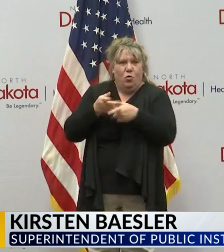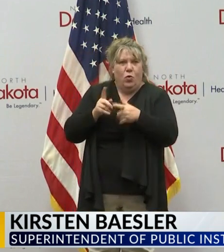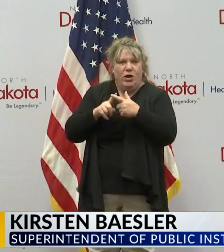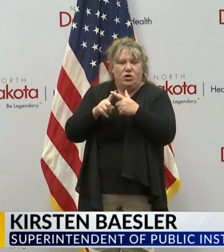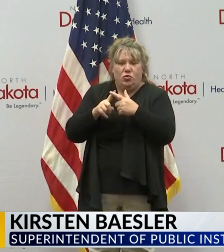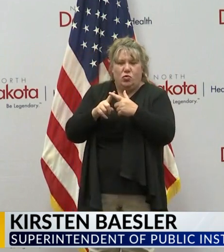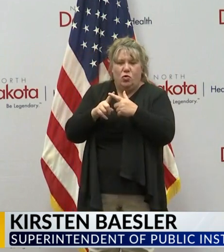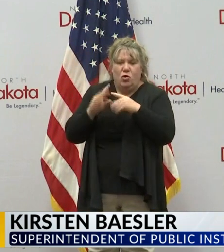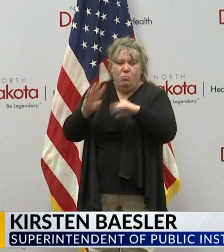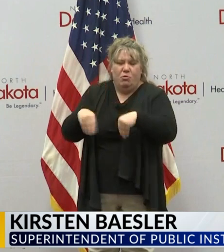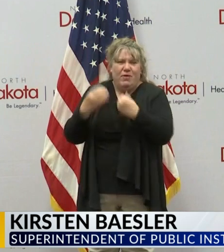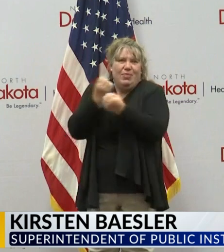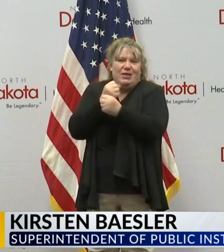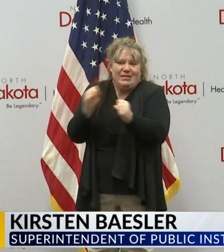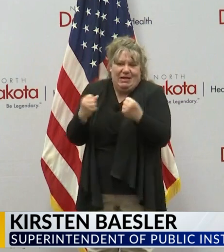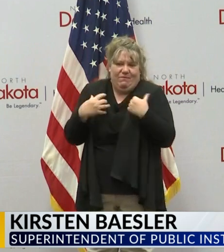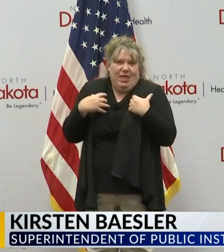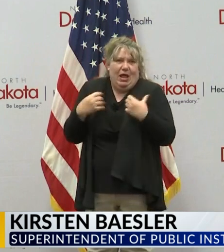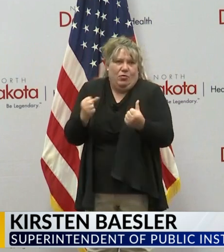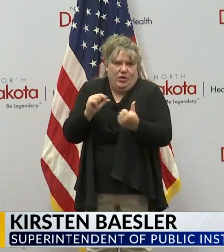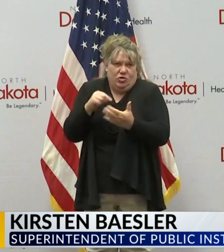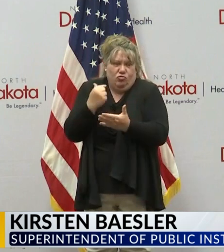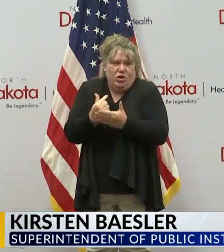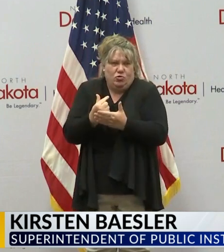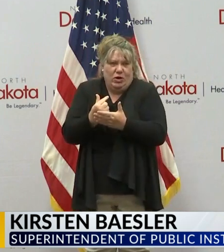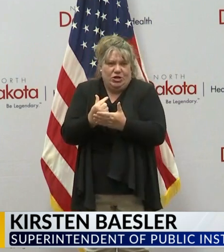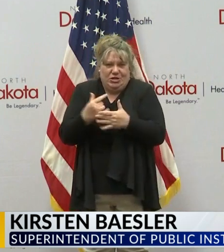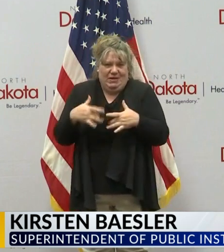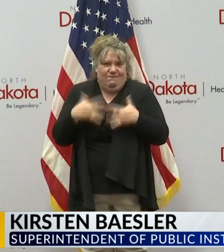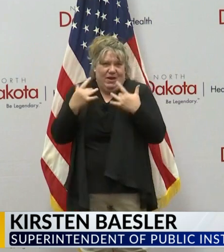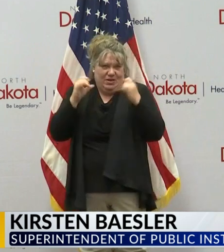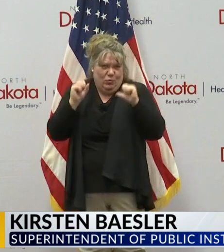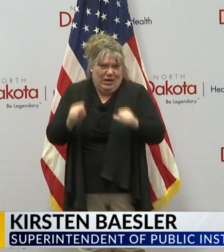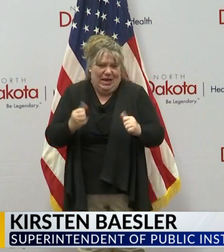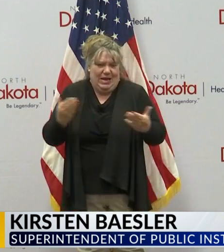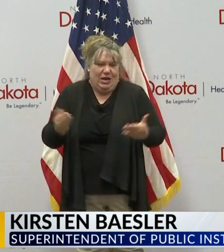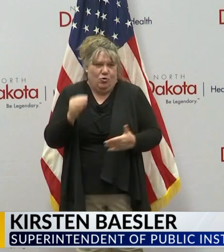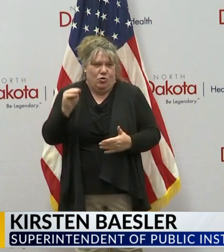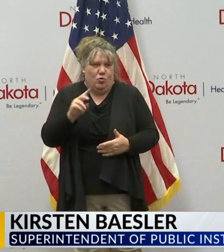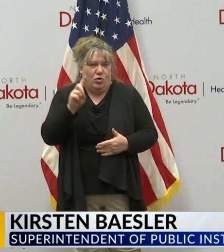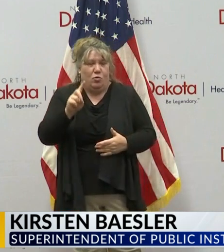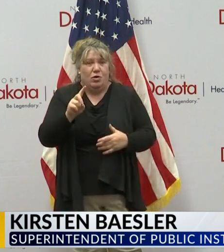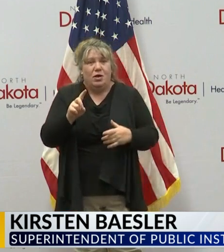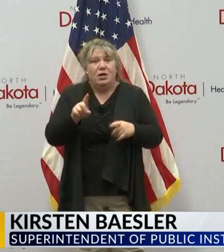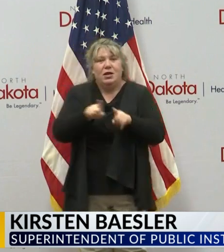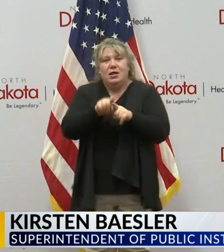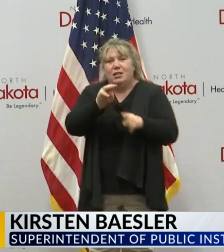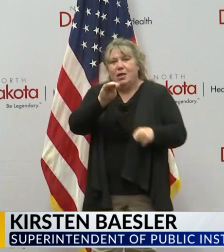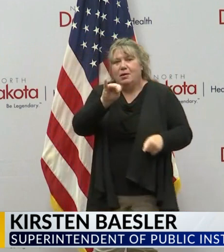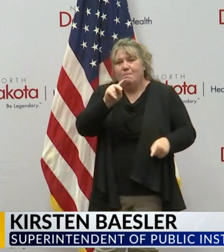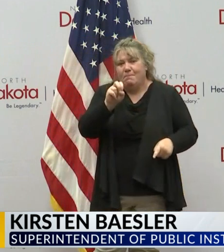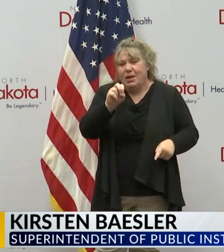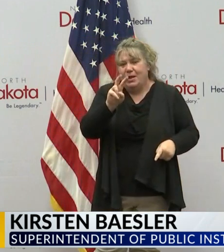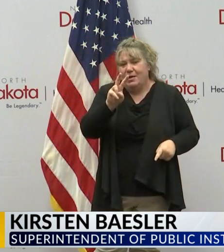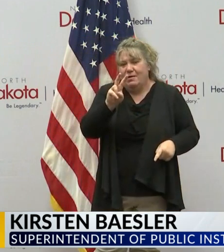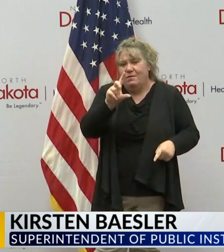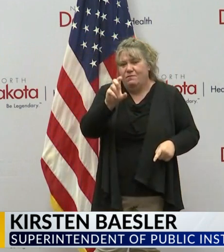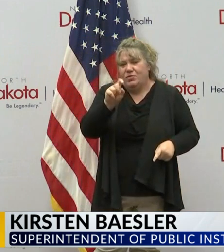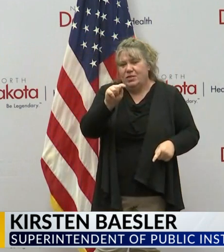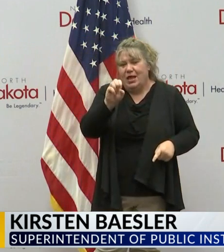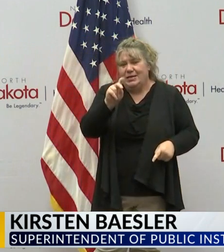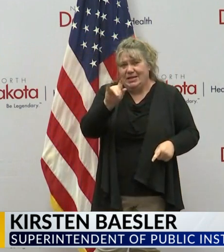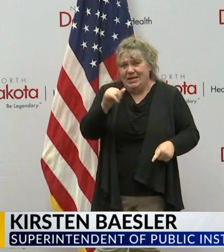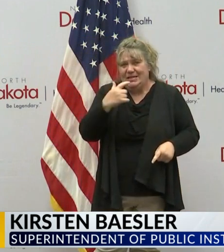and healthiest possible graduation events that we can in North Dakota. And as Mike Nowatzki said, didn't want a headline